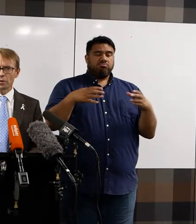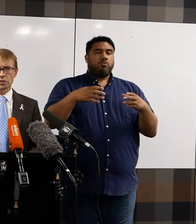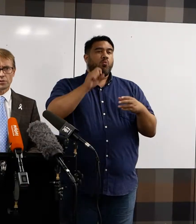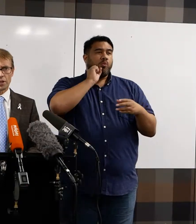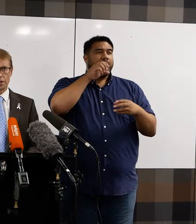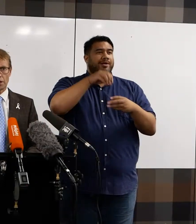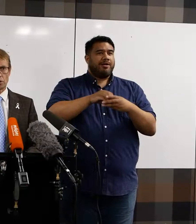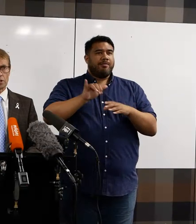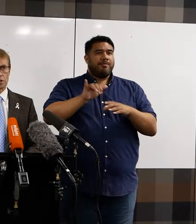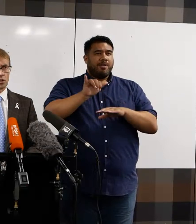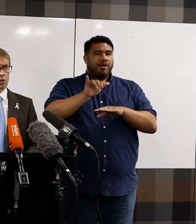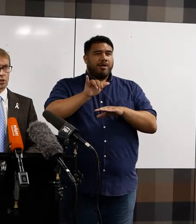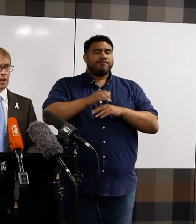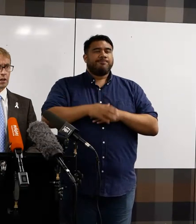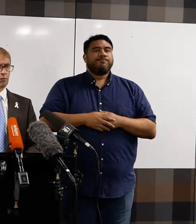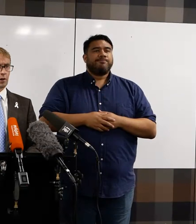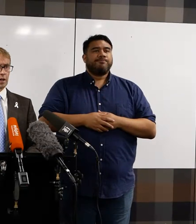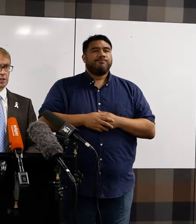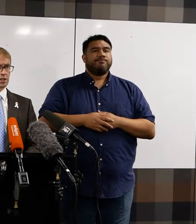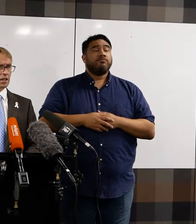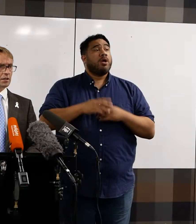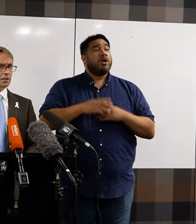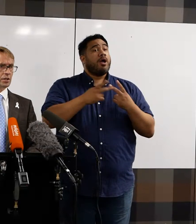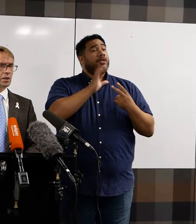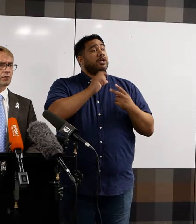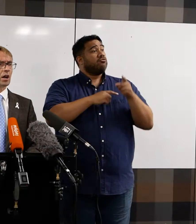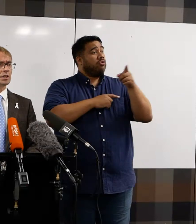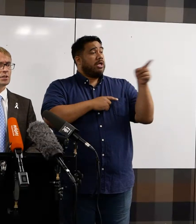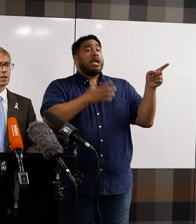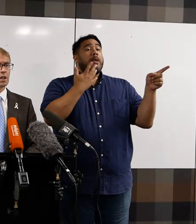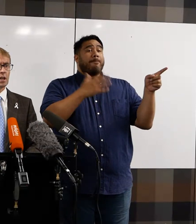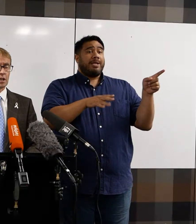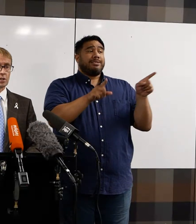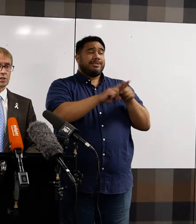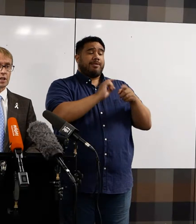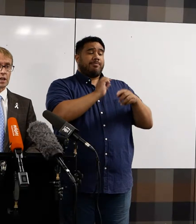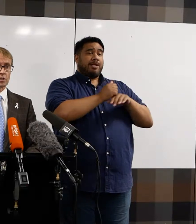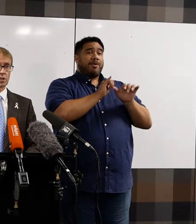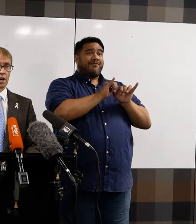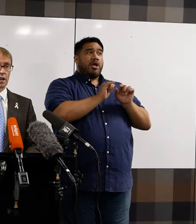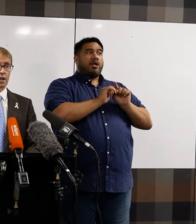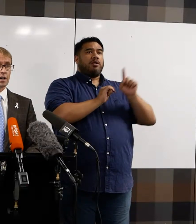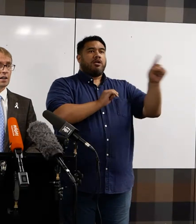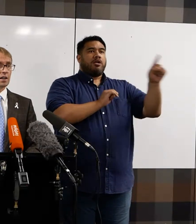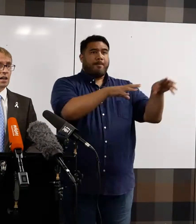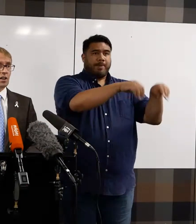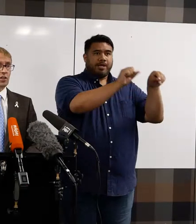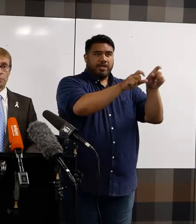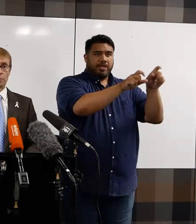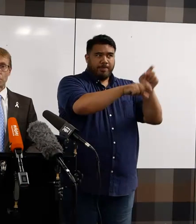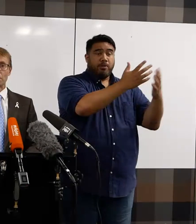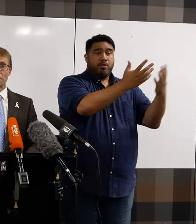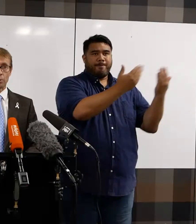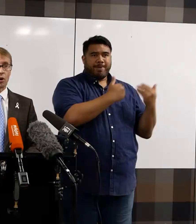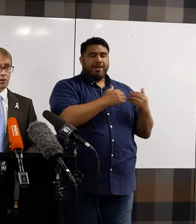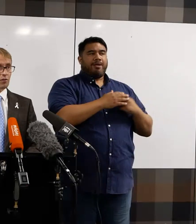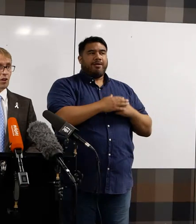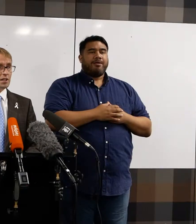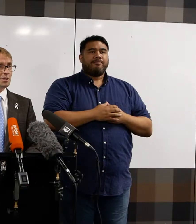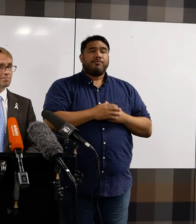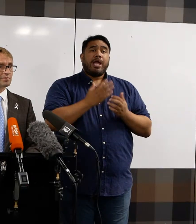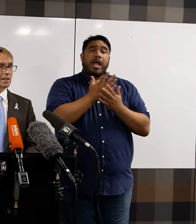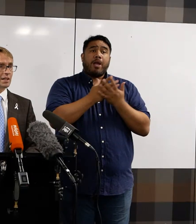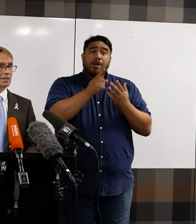The experience of other countries who have undertaken similar flights is that the number who end up